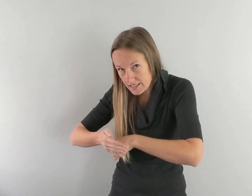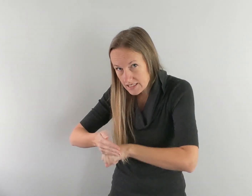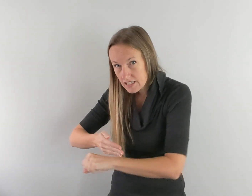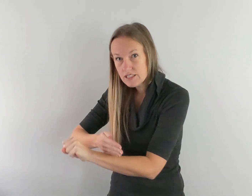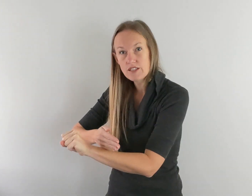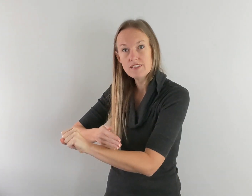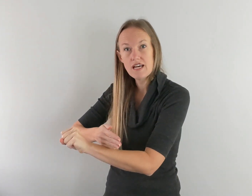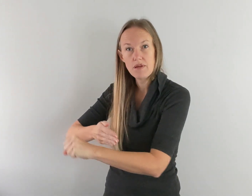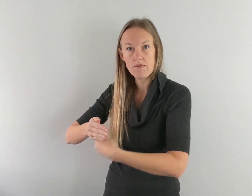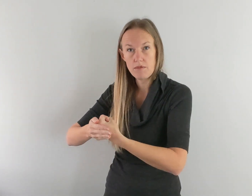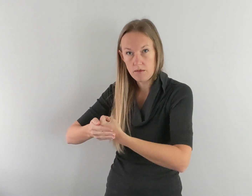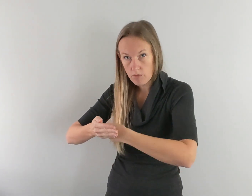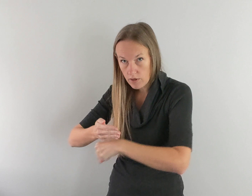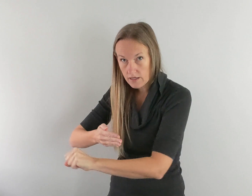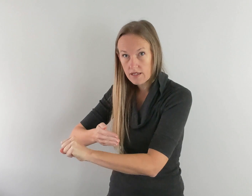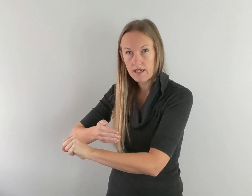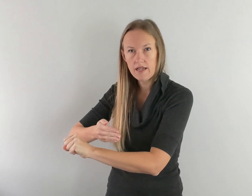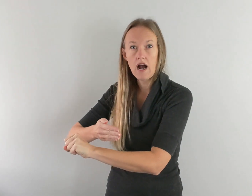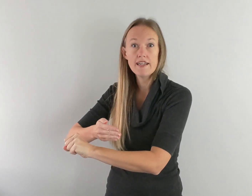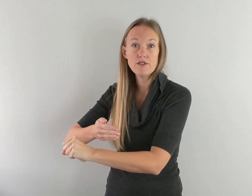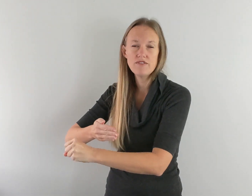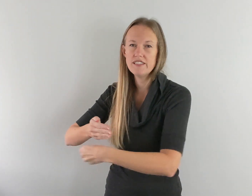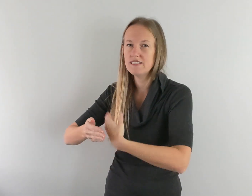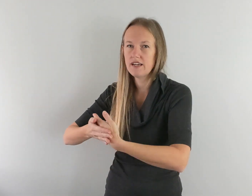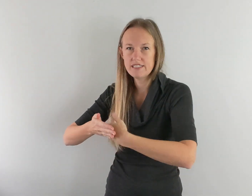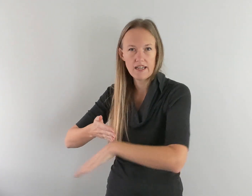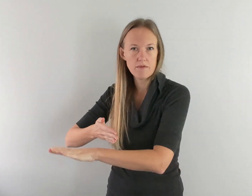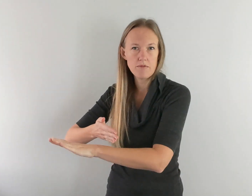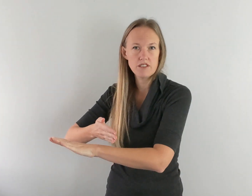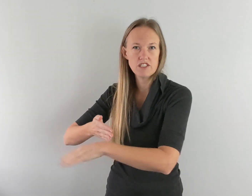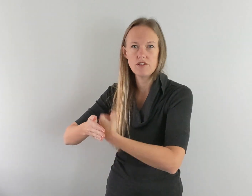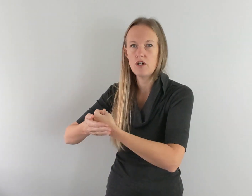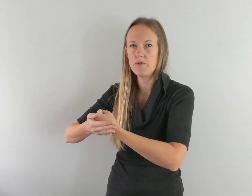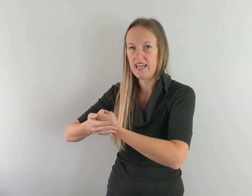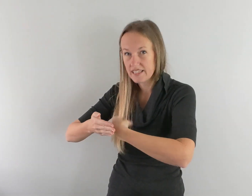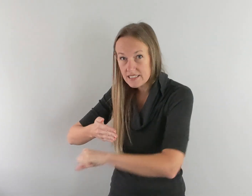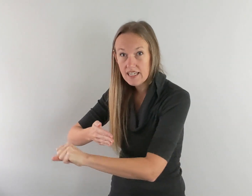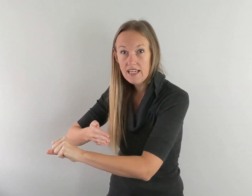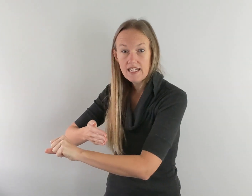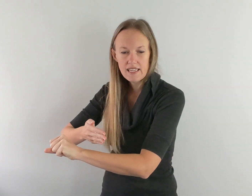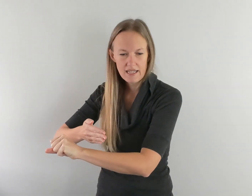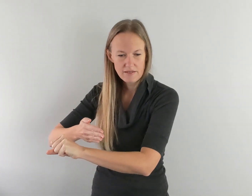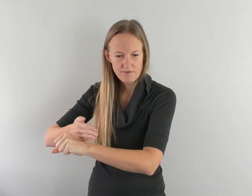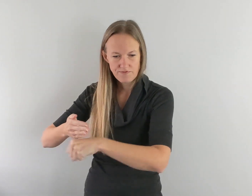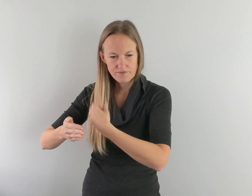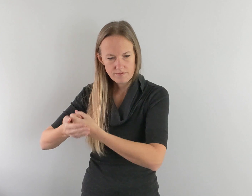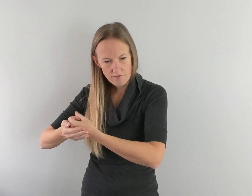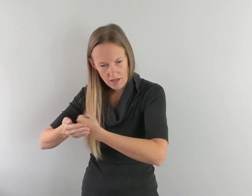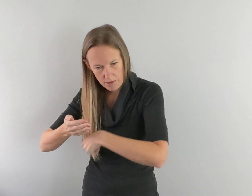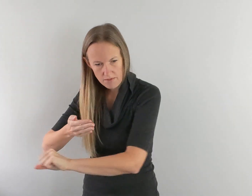hand shows that baby being born. Okay, I do a fist. I've seen other people just do an open hand. Okay, a baby